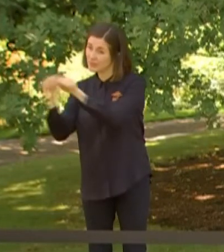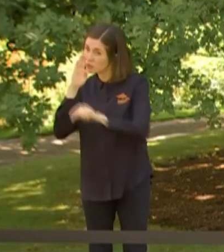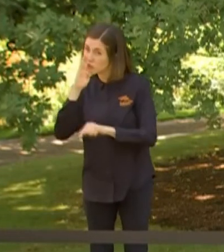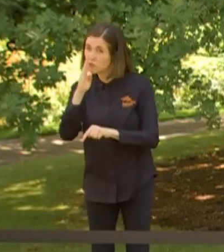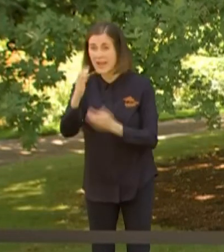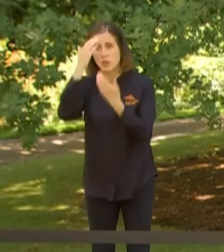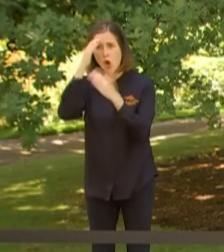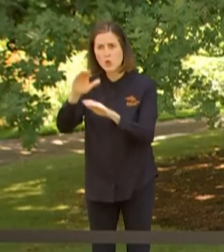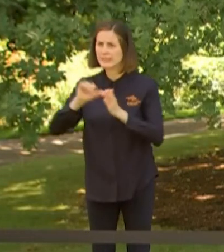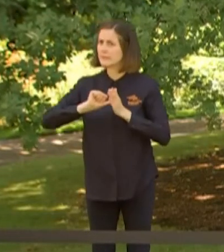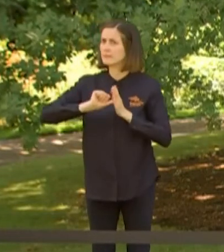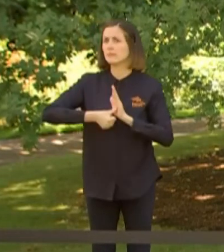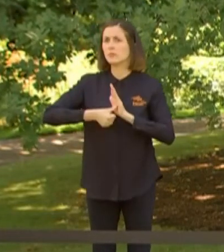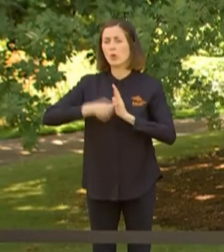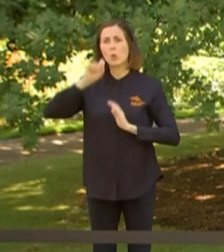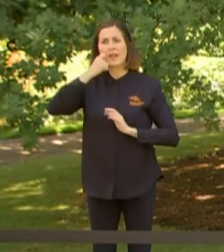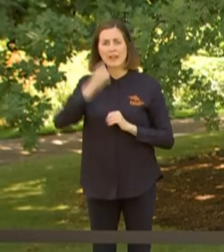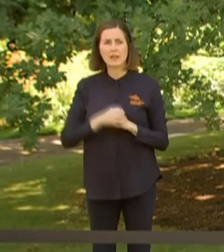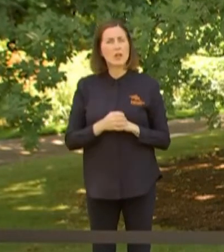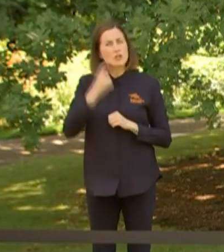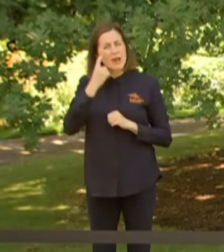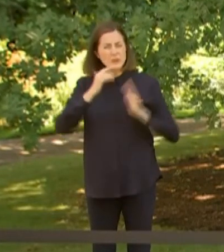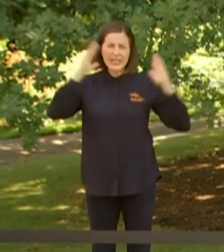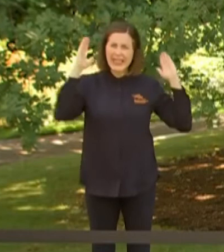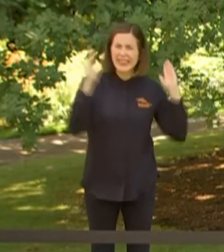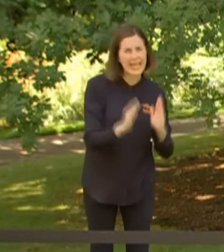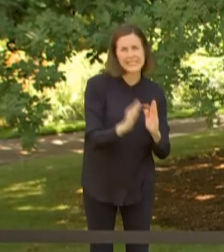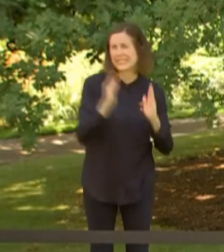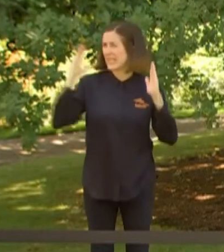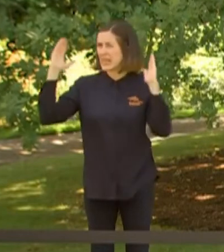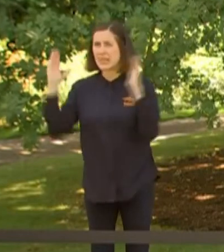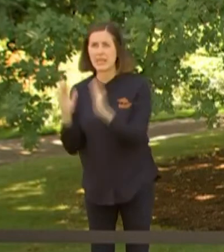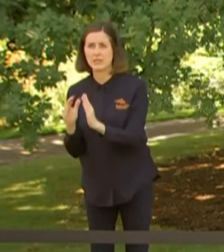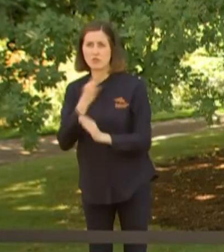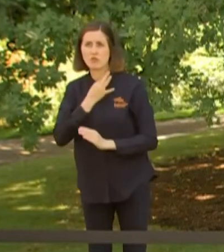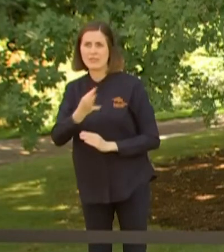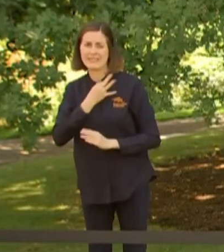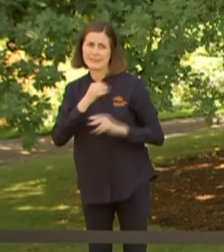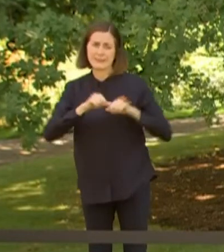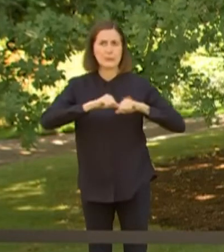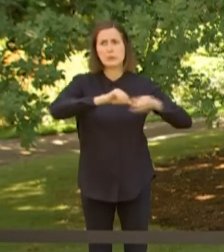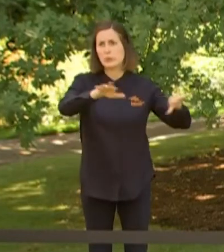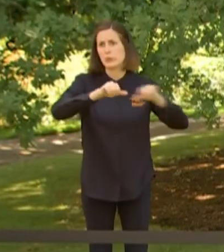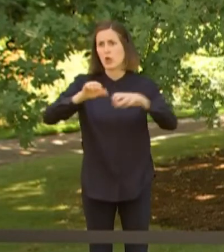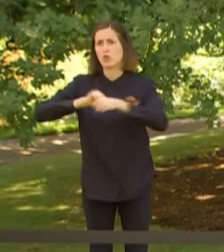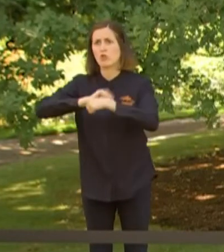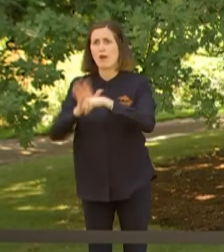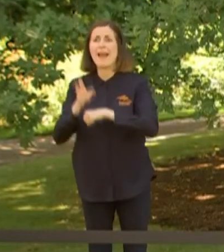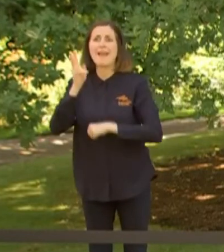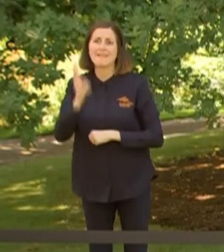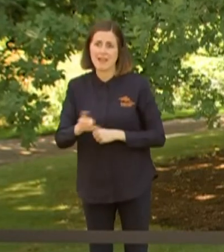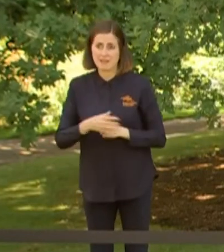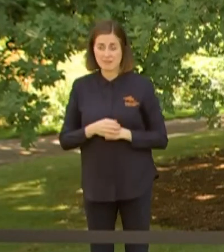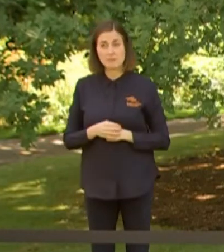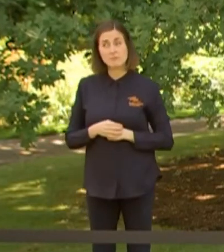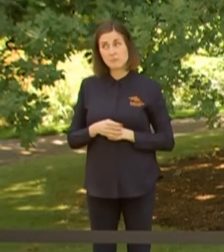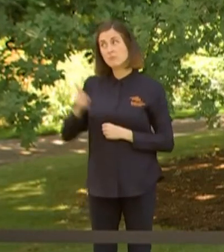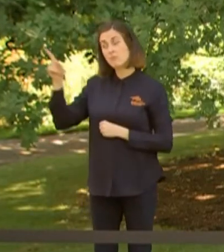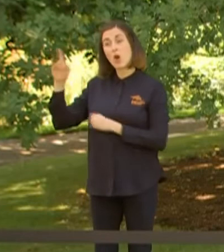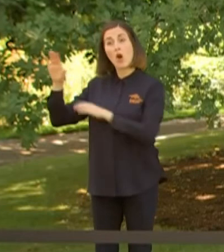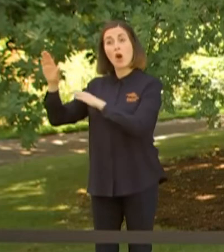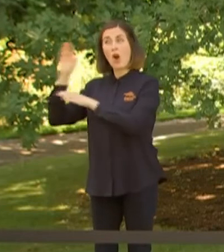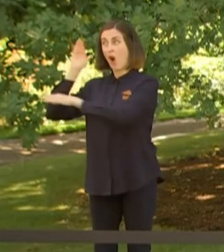really managing the risks that are associated with the arrivals of people from internationally who are likely, very likely,